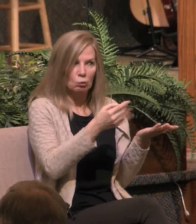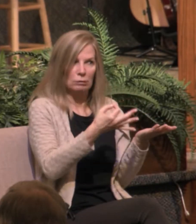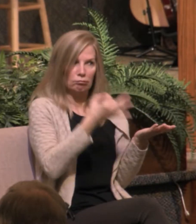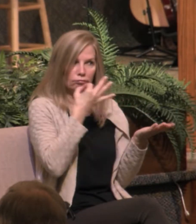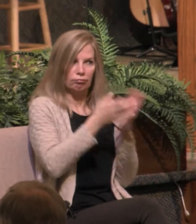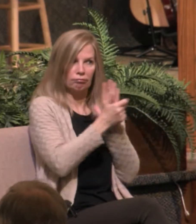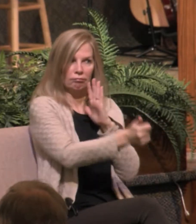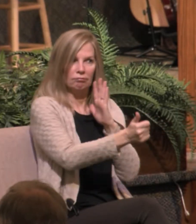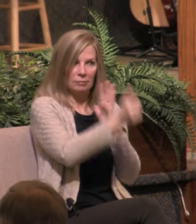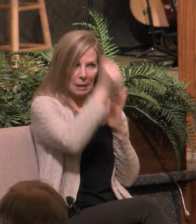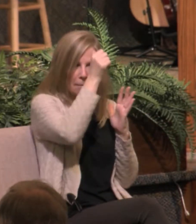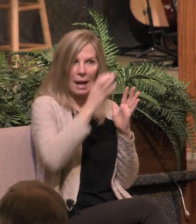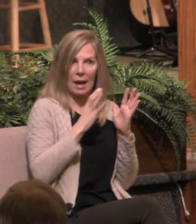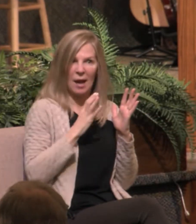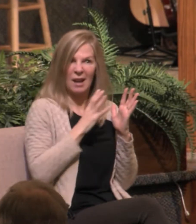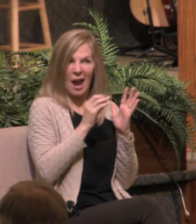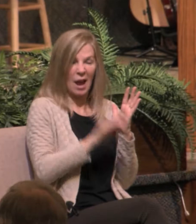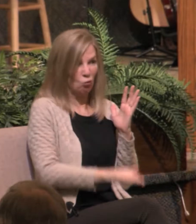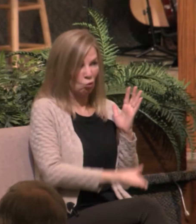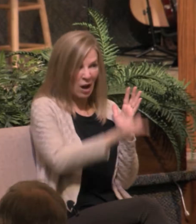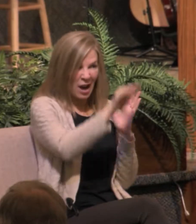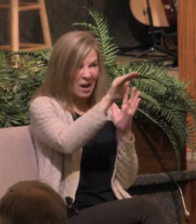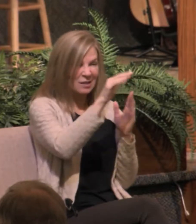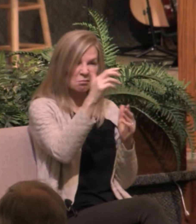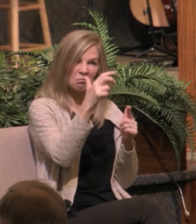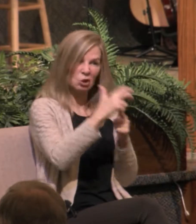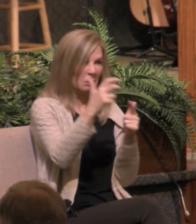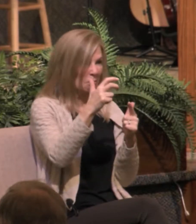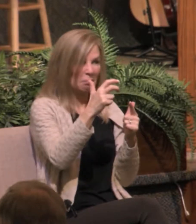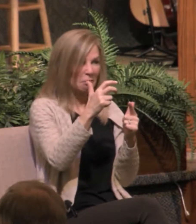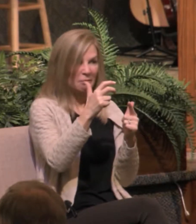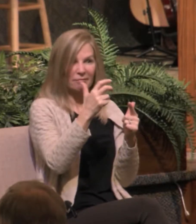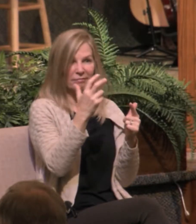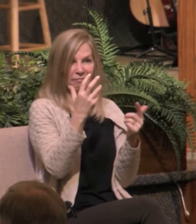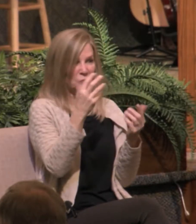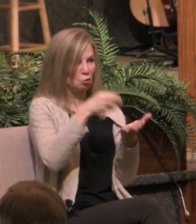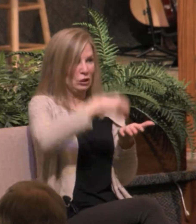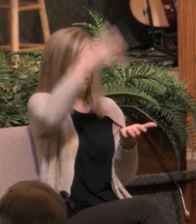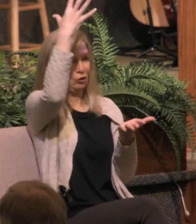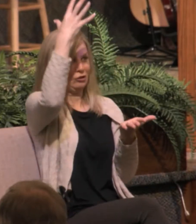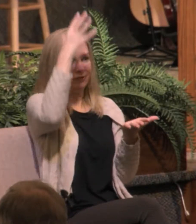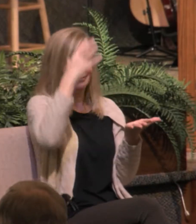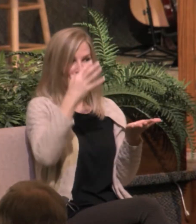gifted man raised in the ultimate privileged setting.